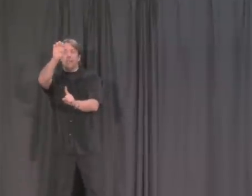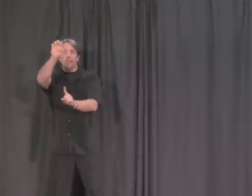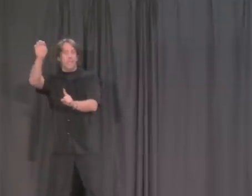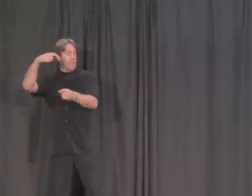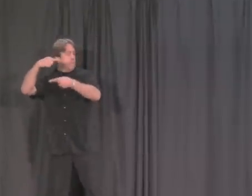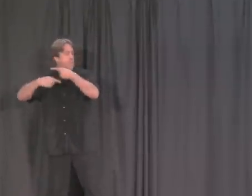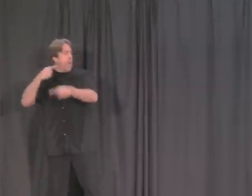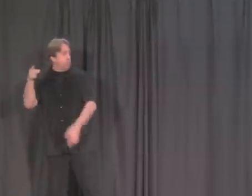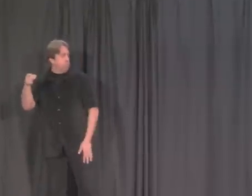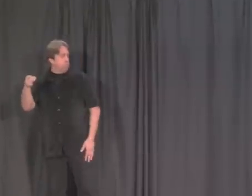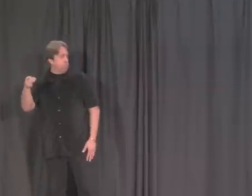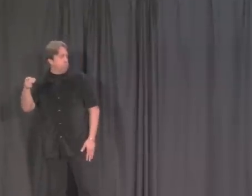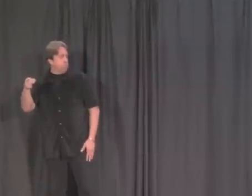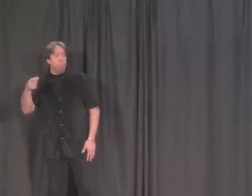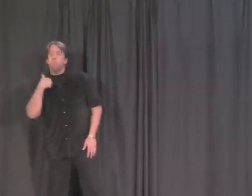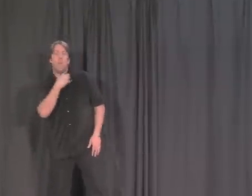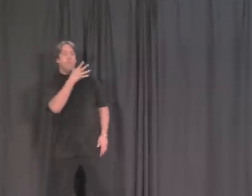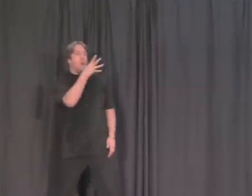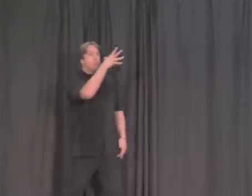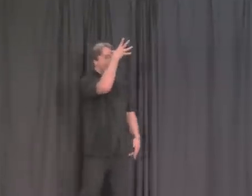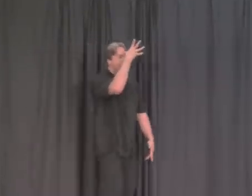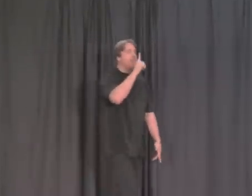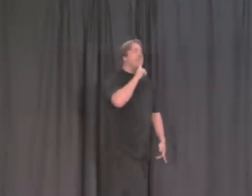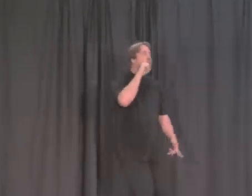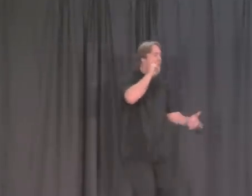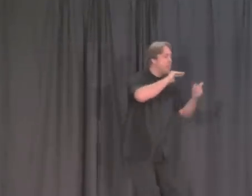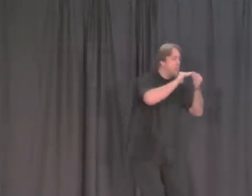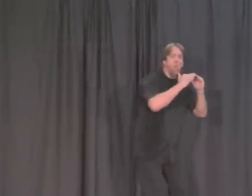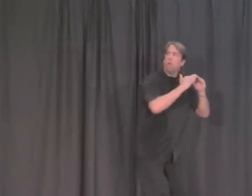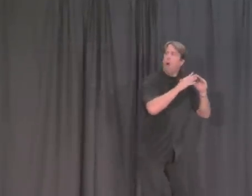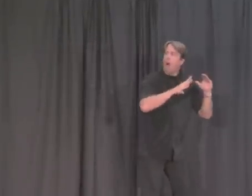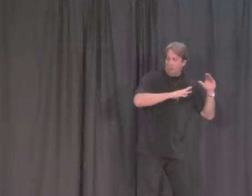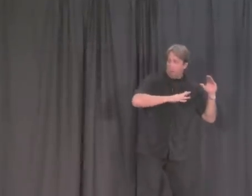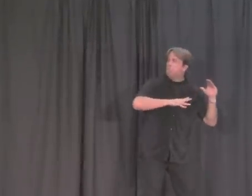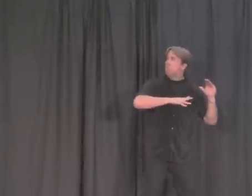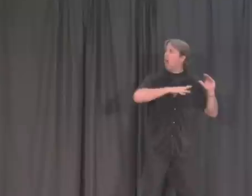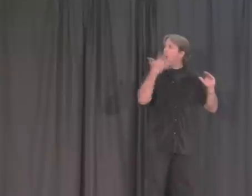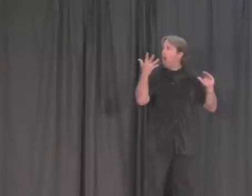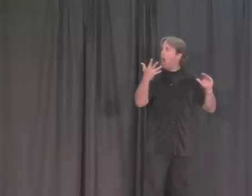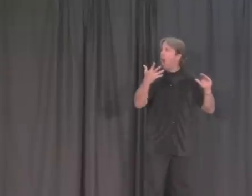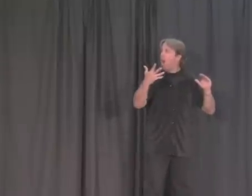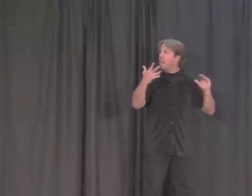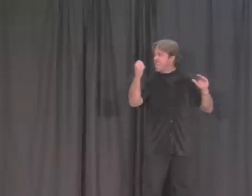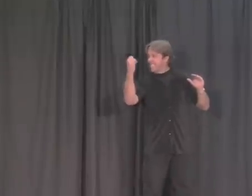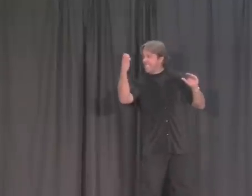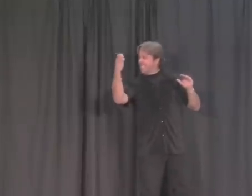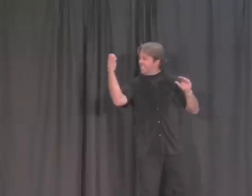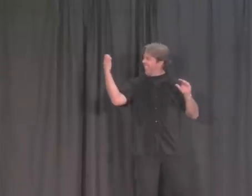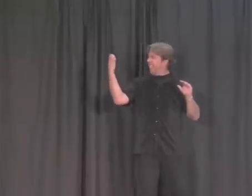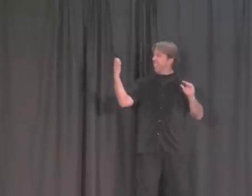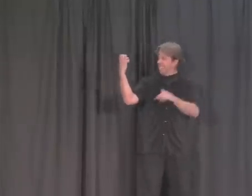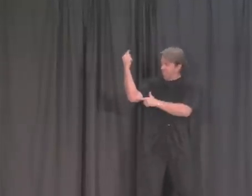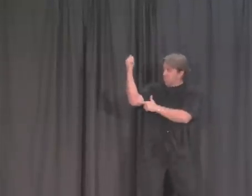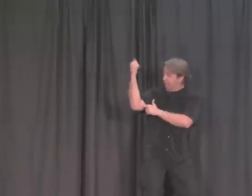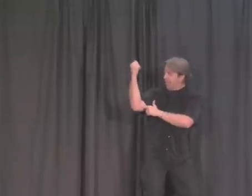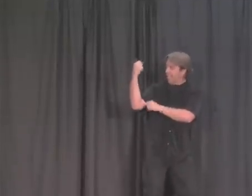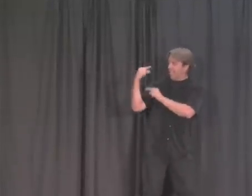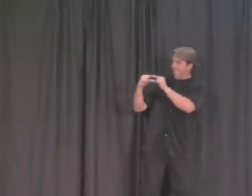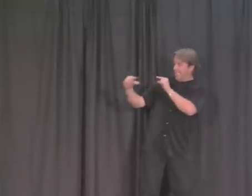that's when signed exact English was being invented. My parents and the rest of the deaf community went,